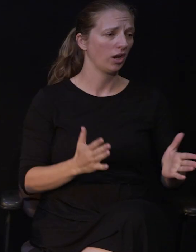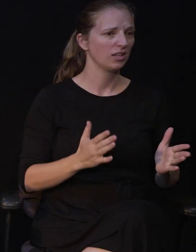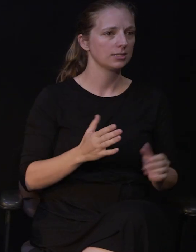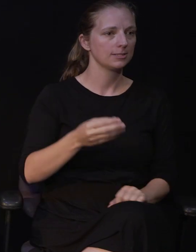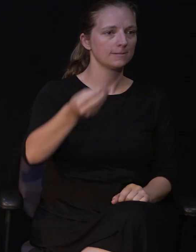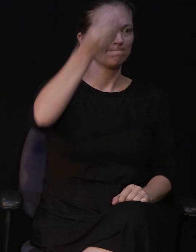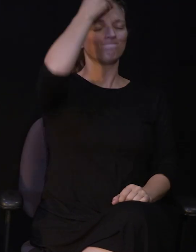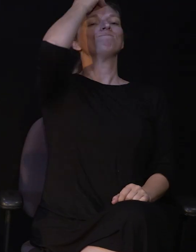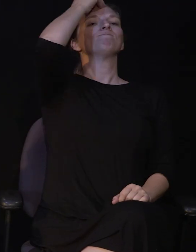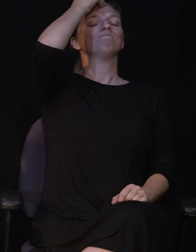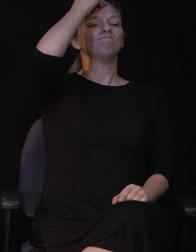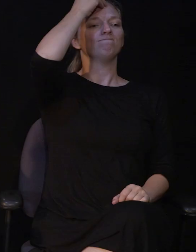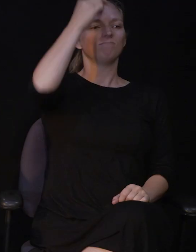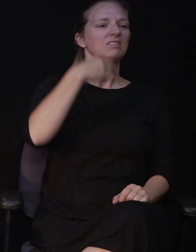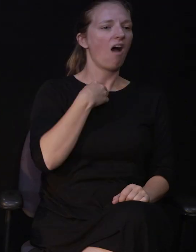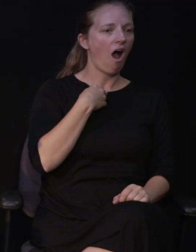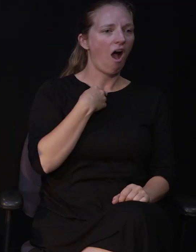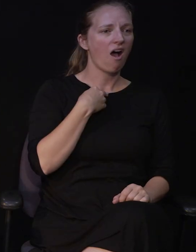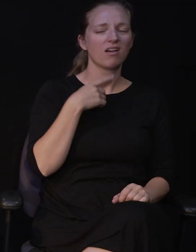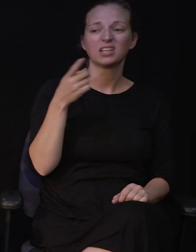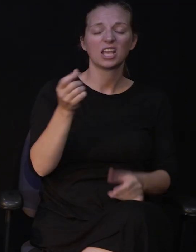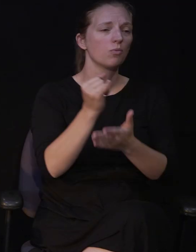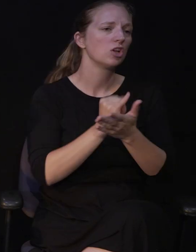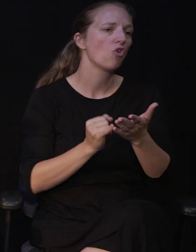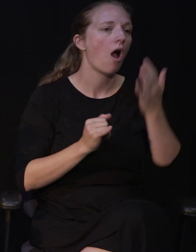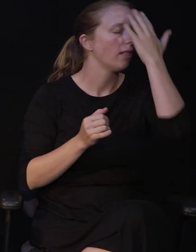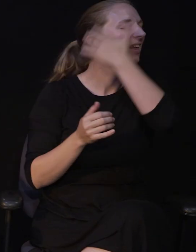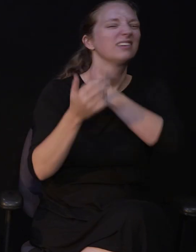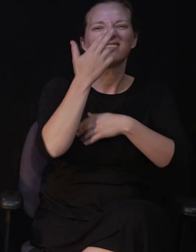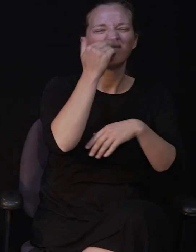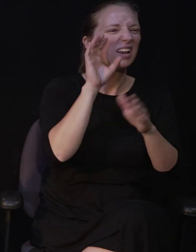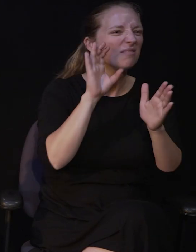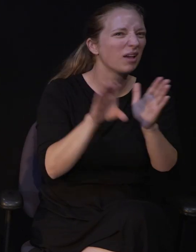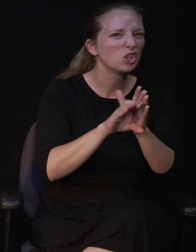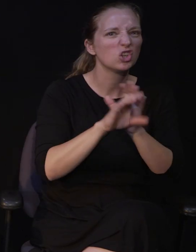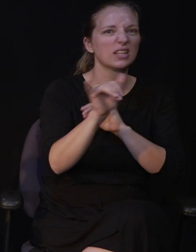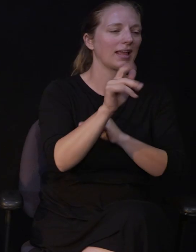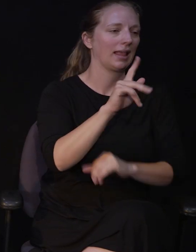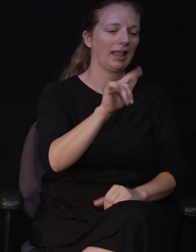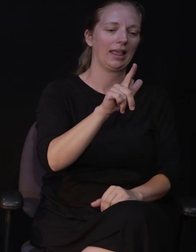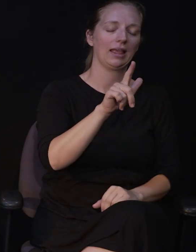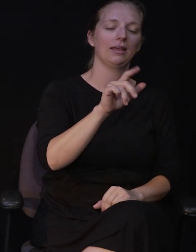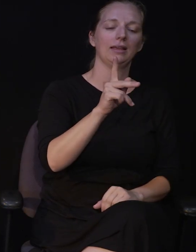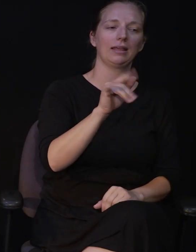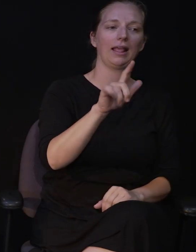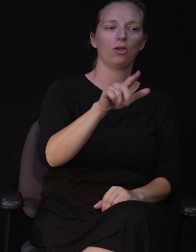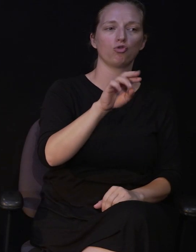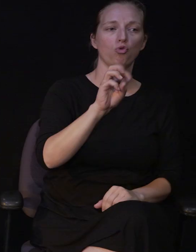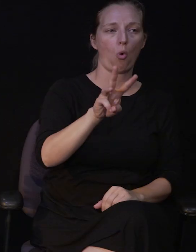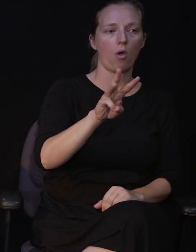with him. And he would draw like little funny Kilroy type pictures, if you know what that is, in his script and stuff, but